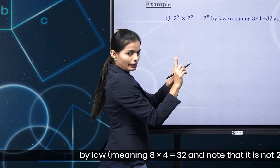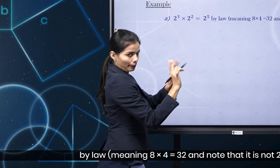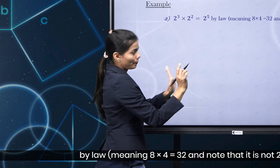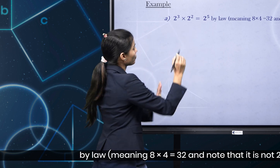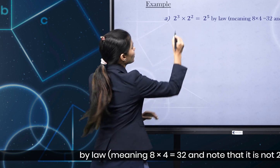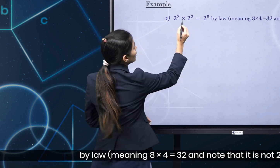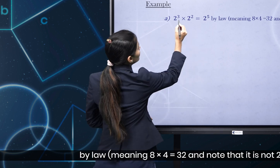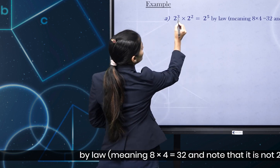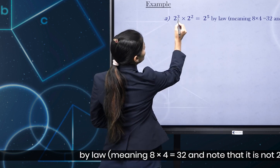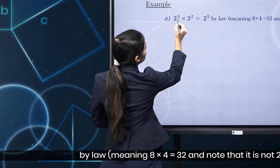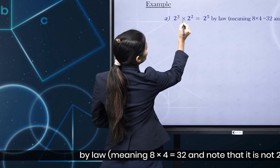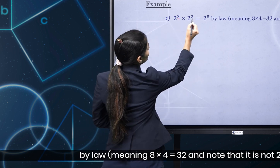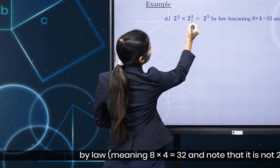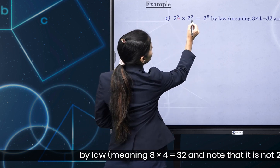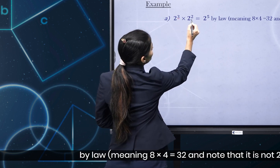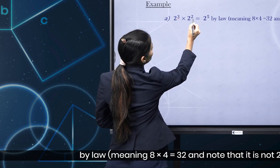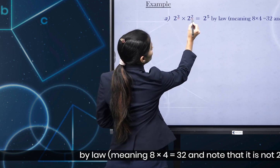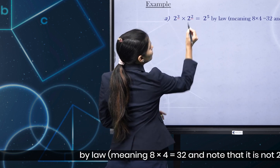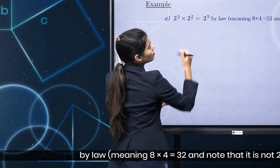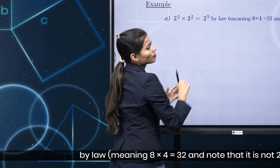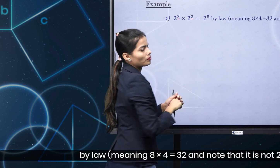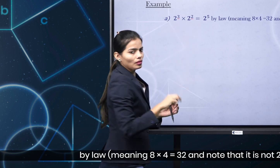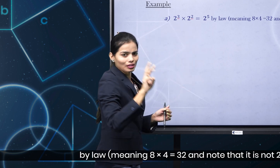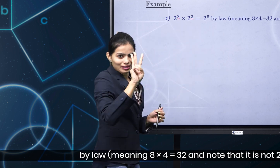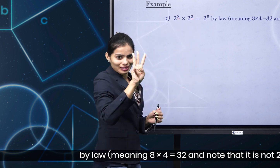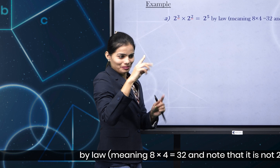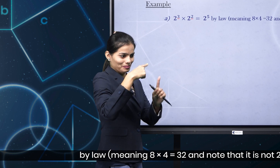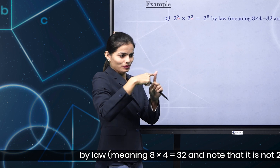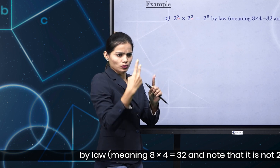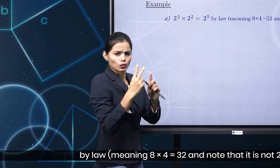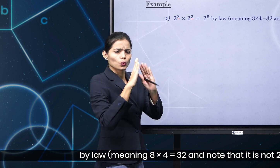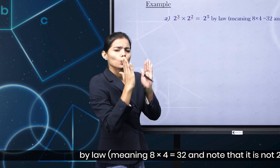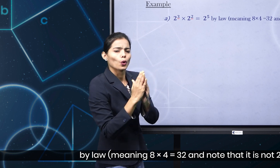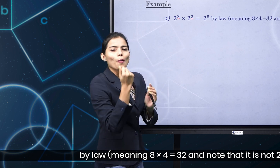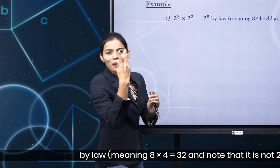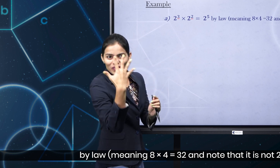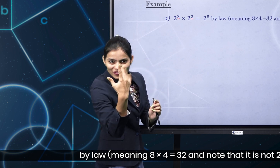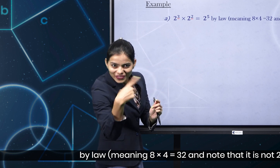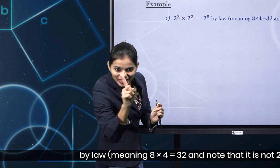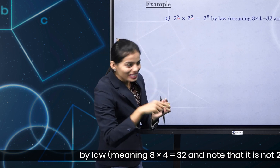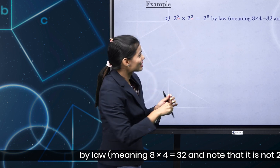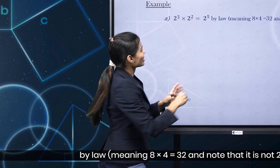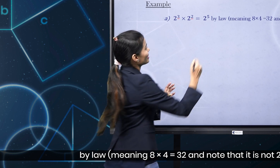meaning 8 into 4 is equal to 32. And note that it is not 2 to the power 3 into 2.